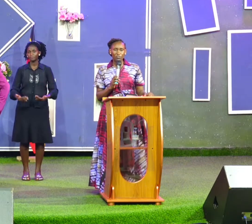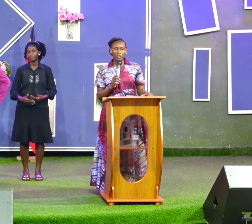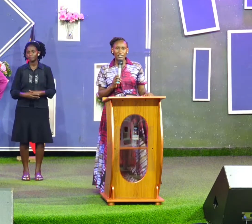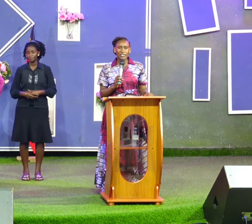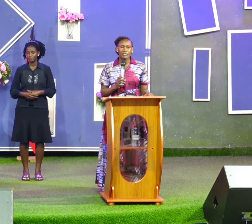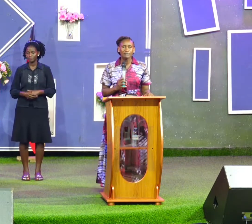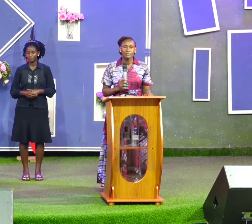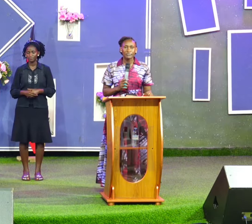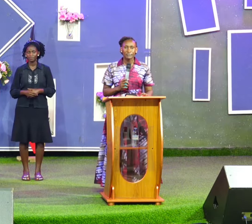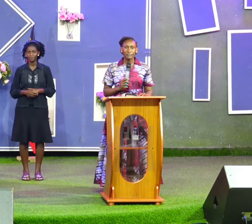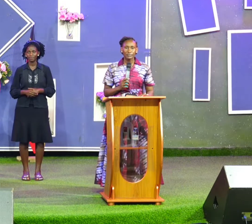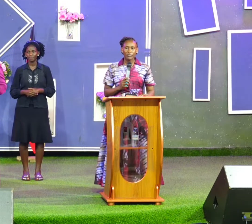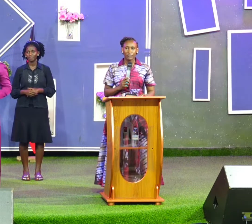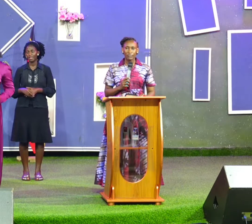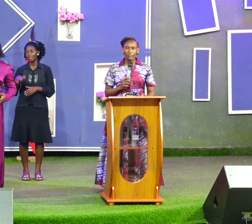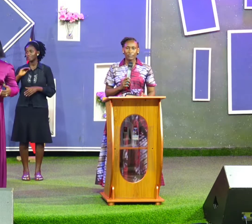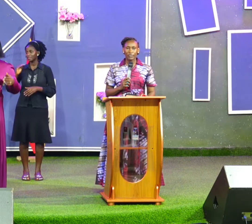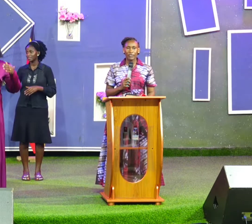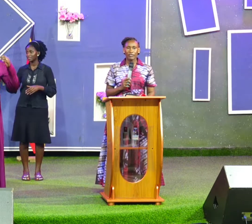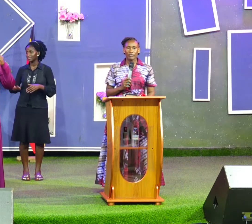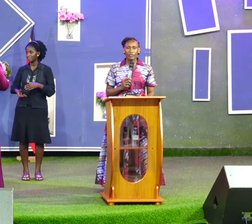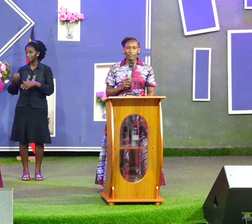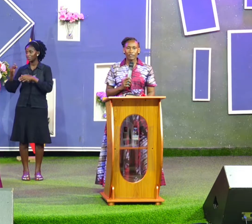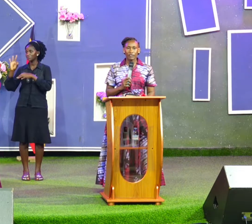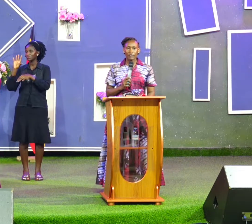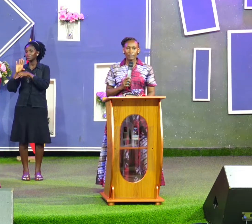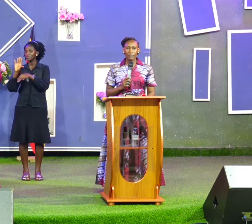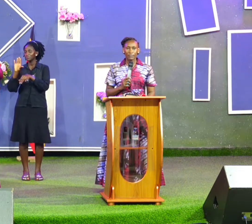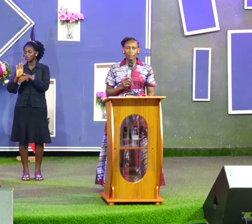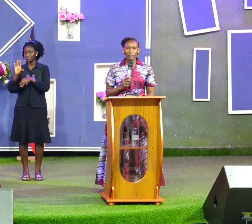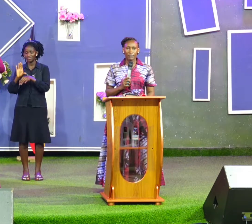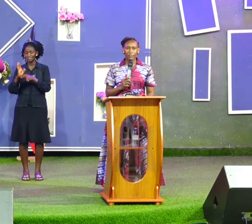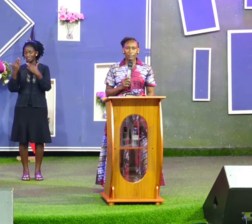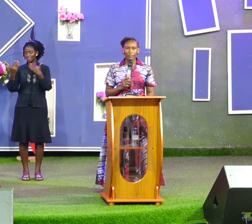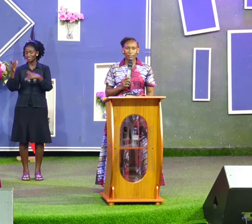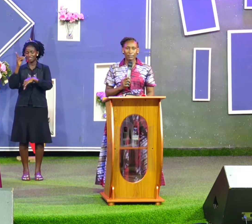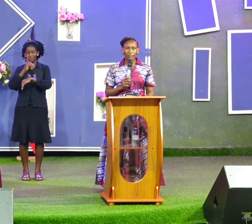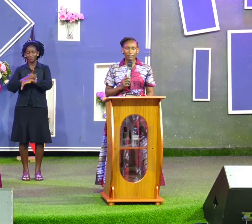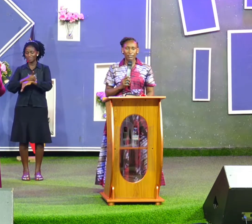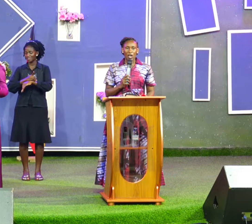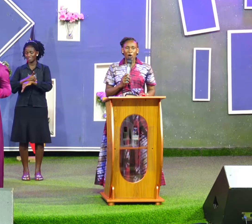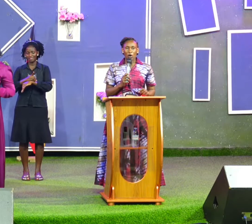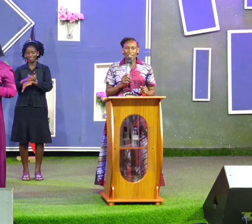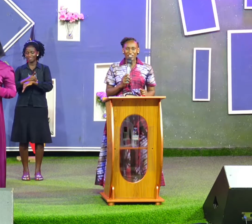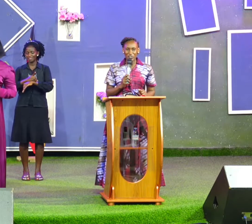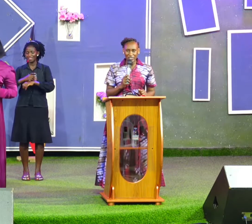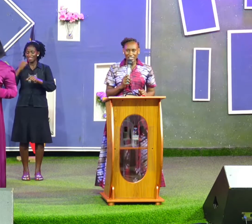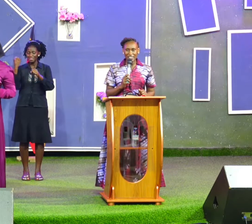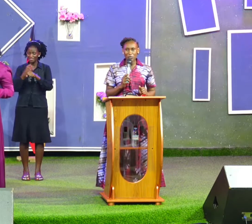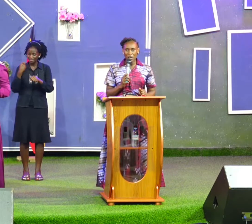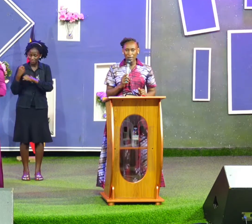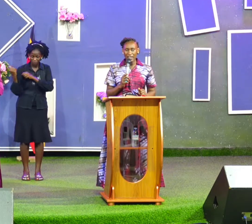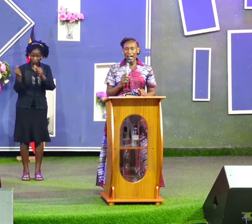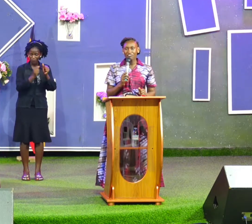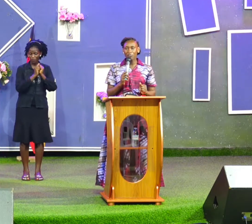this conference. Bananga bachala ba UCC ennaku zino ba malirivu.